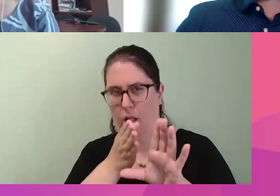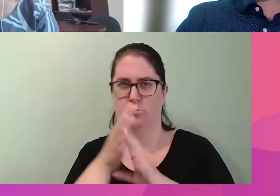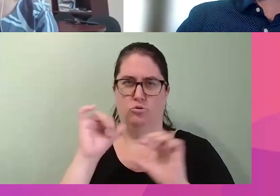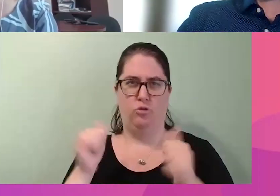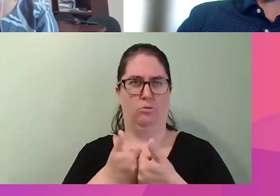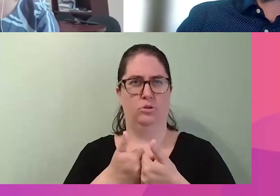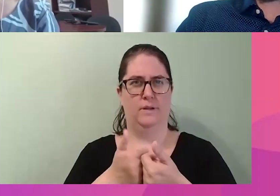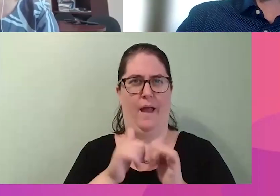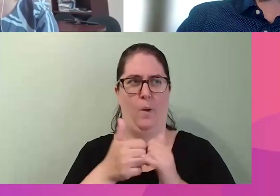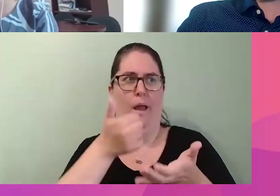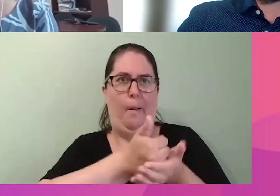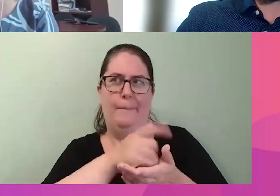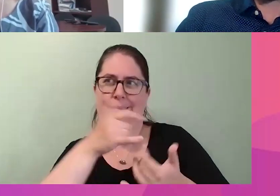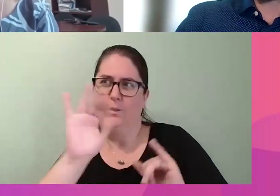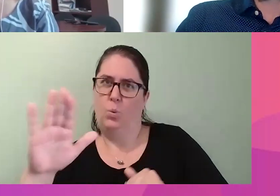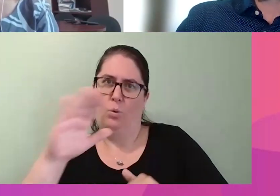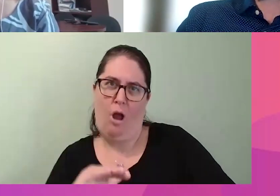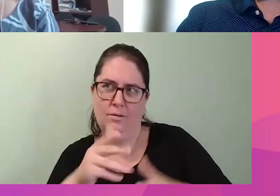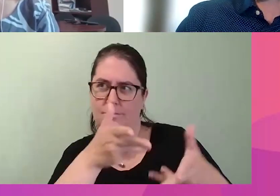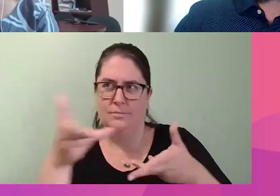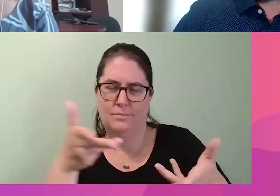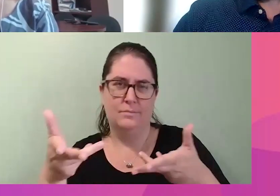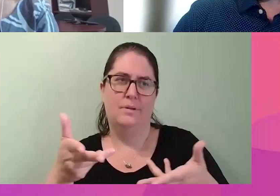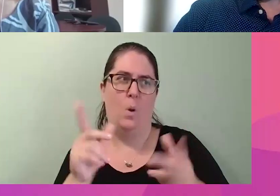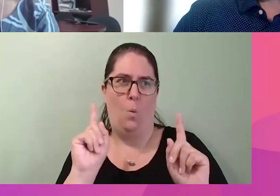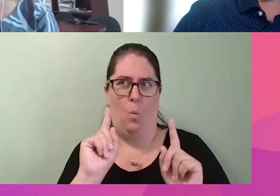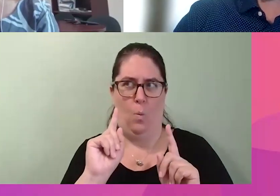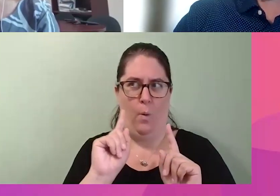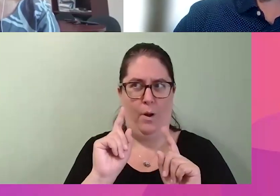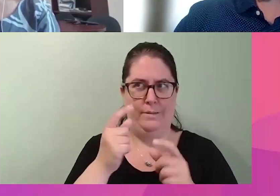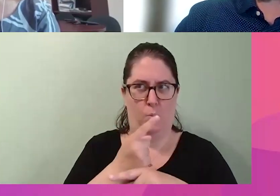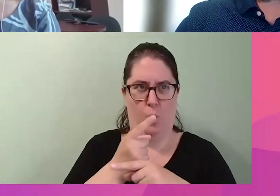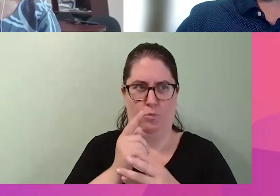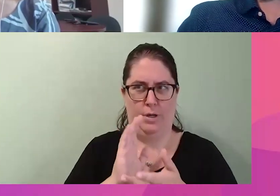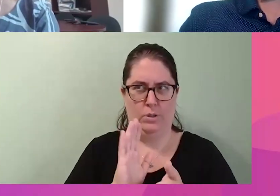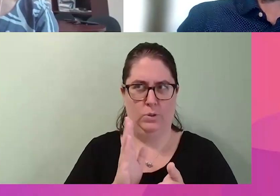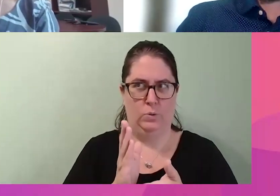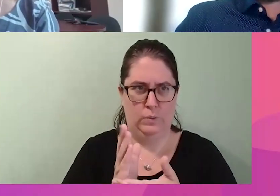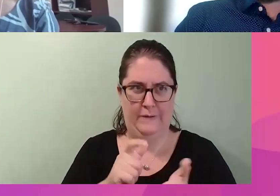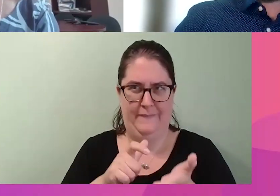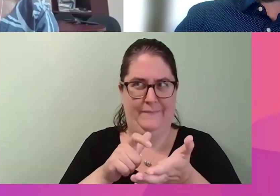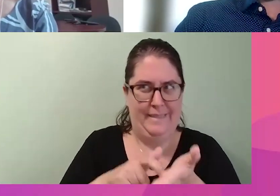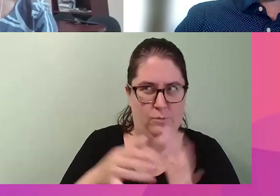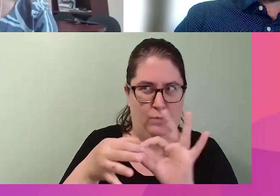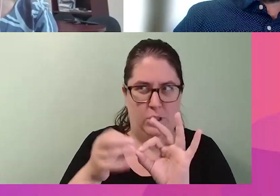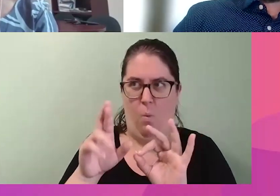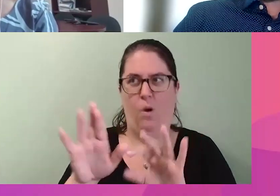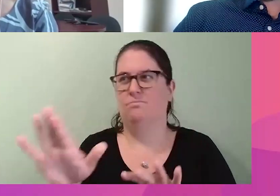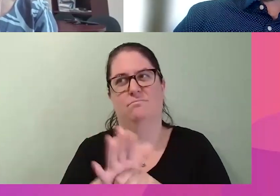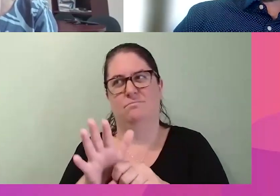try to the extent possible and when appropriate to sort of take more of a restorative approach.